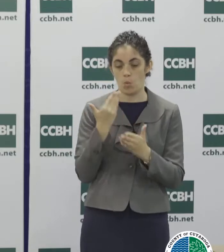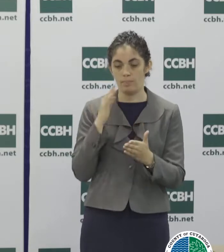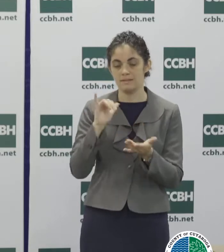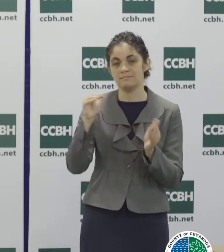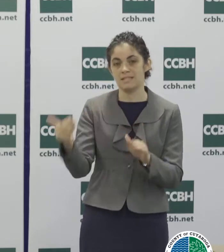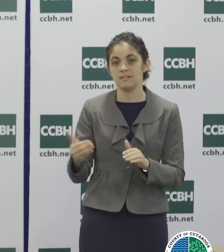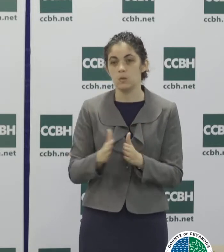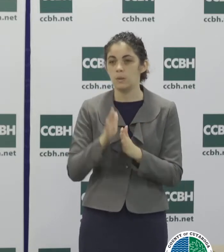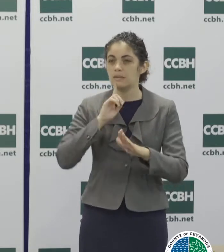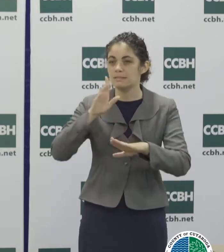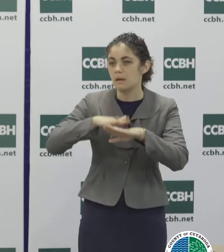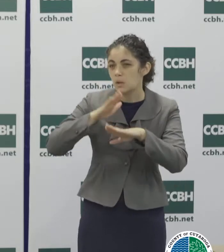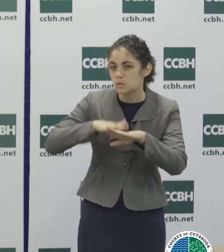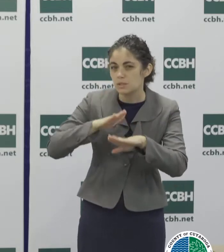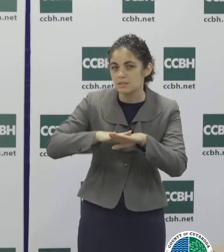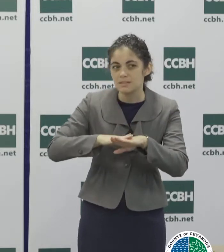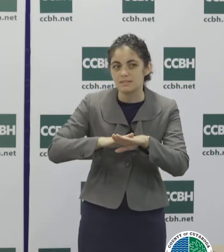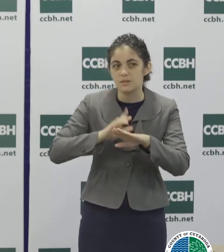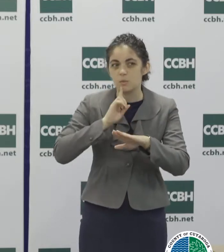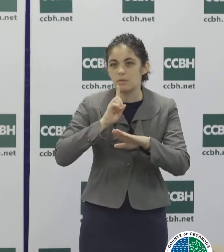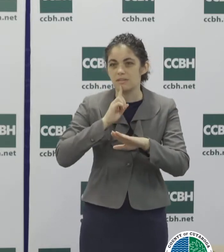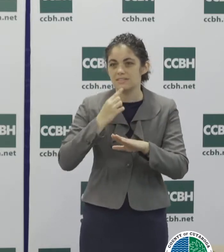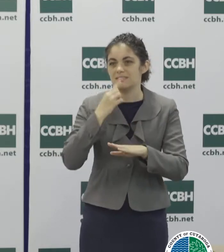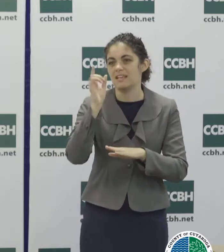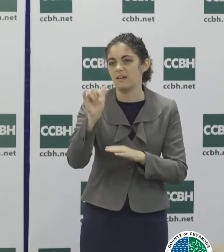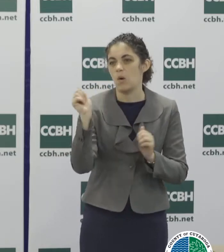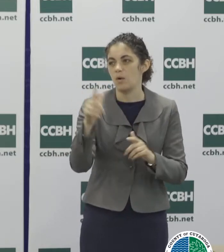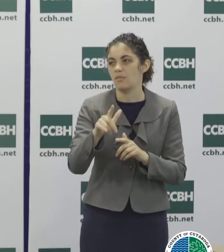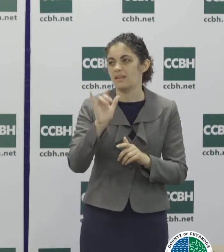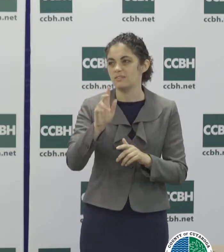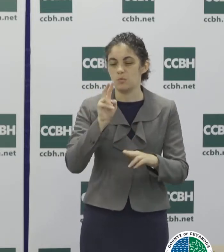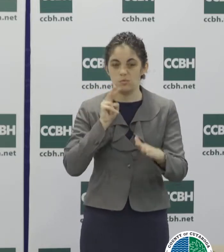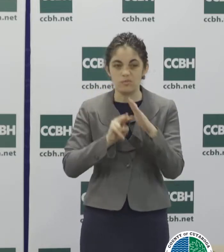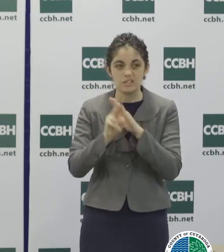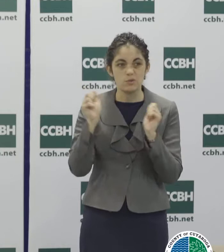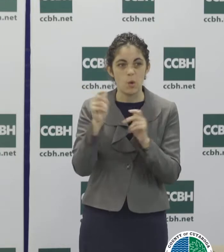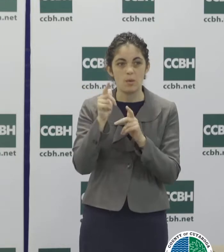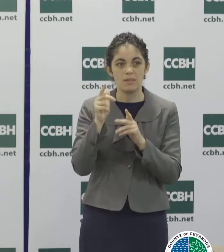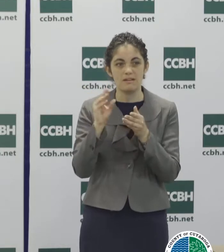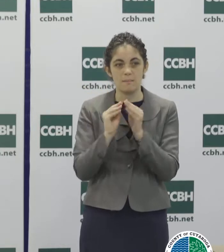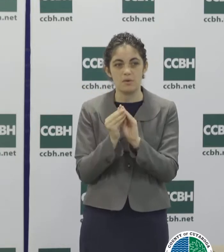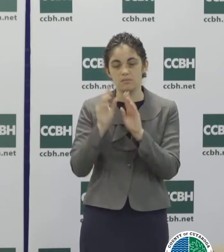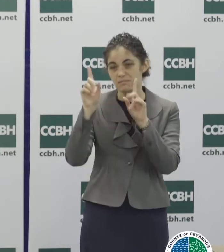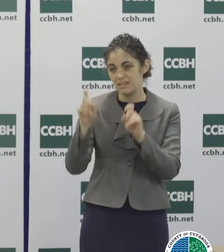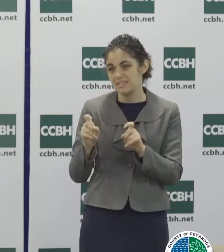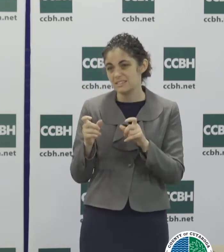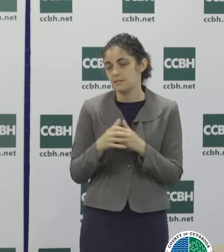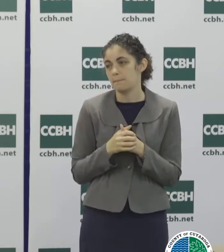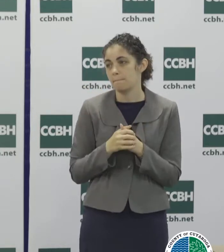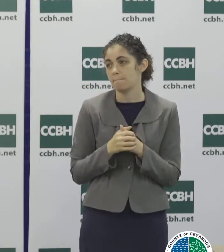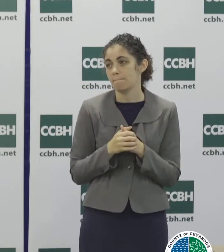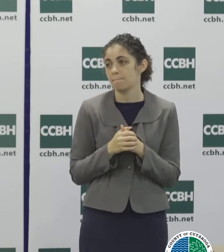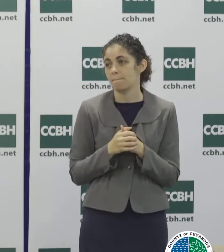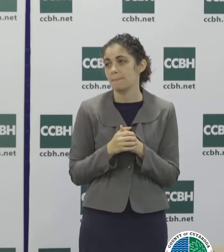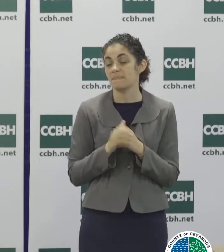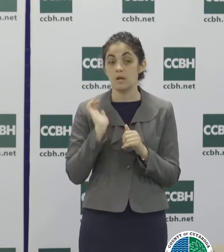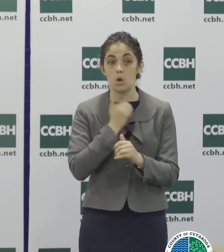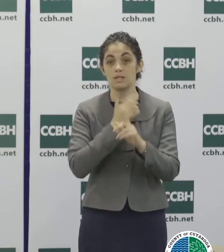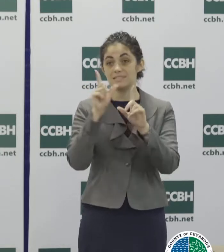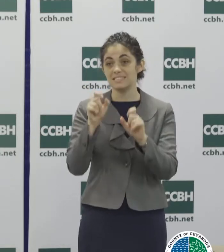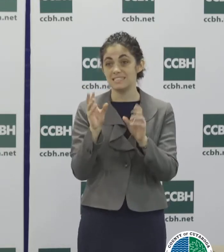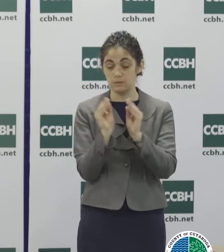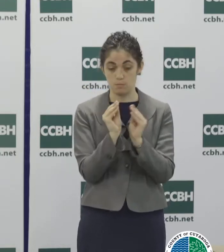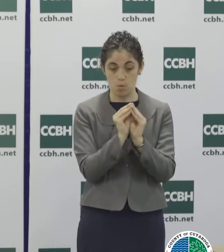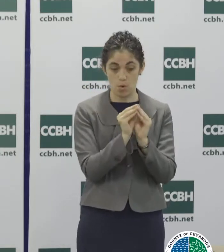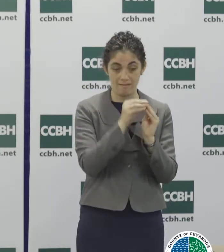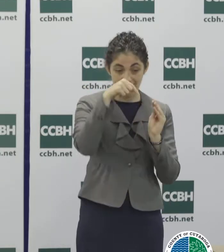would be a little cautious about sort of projecting that this is a reflection of the number of cases. Like I said, our testing is more than it